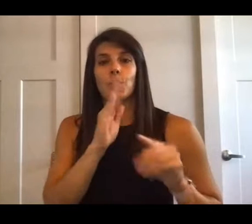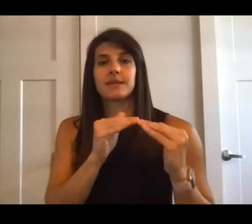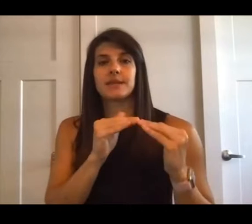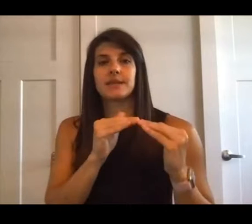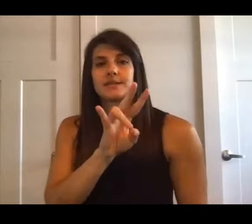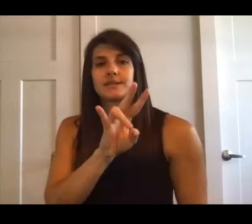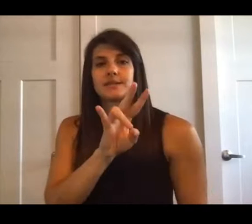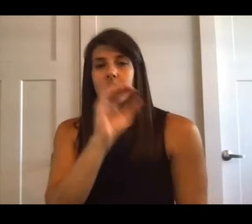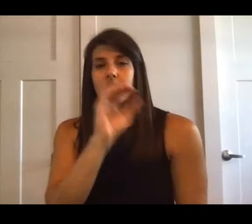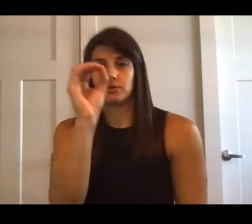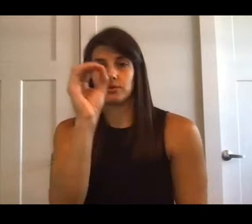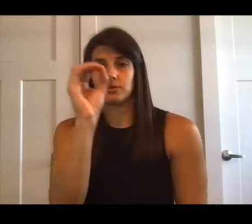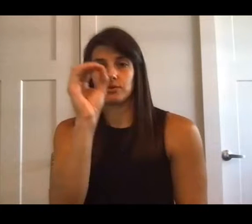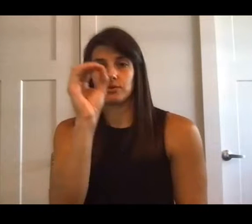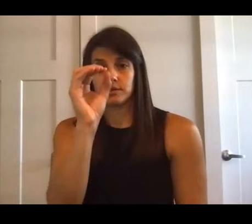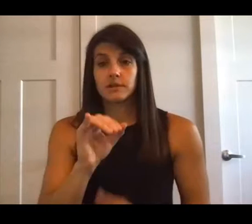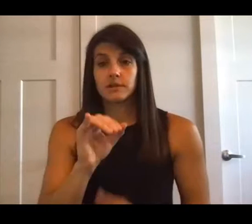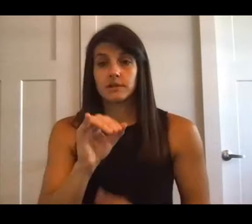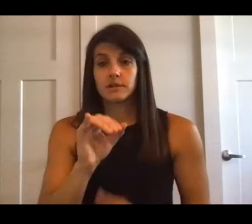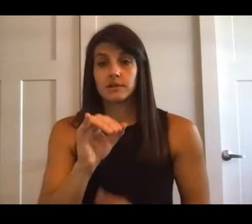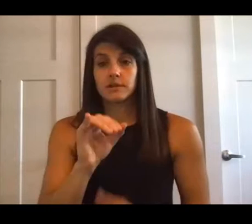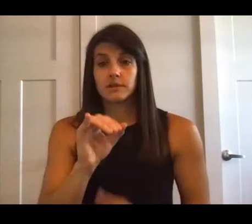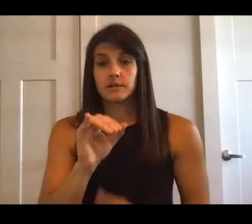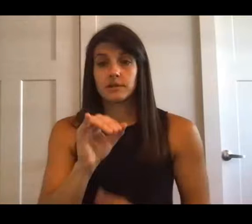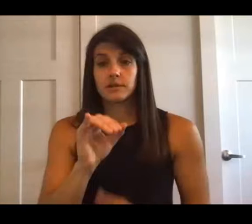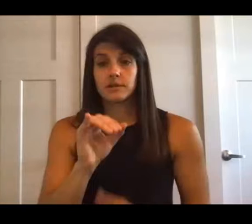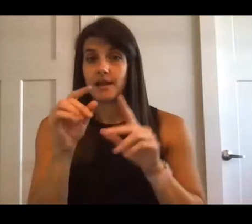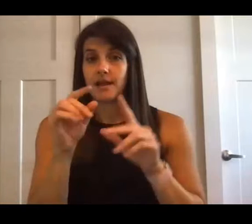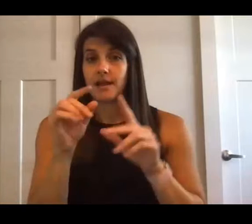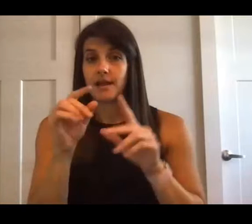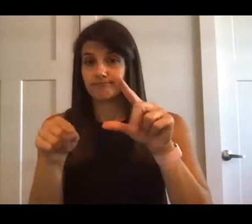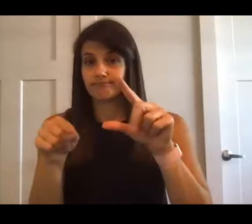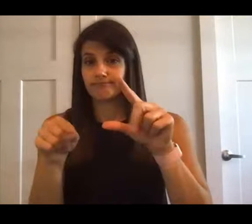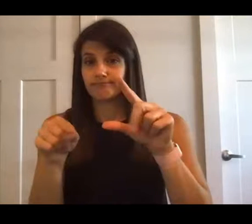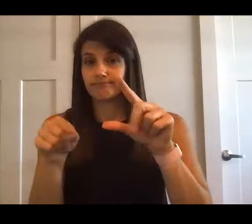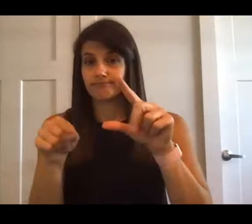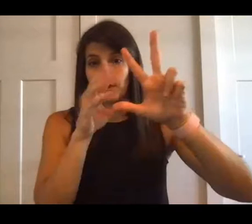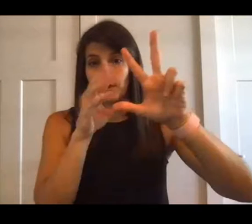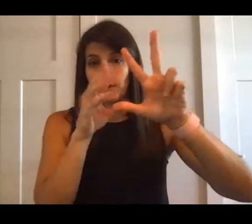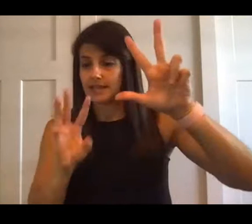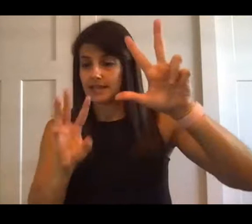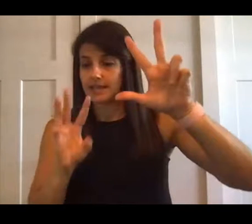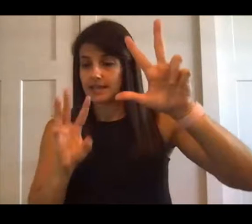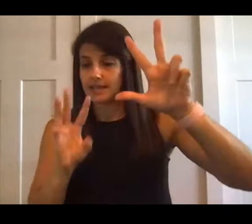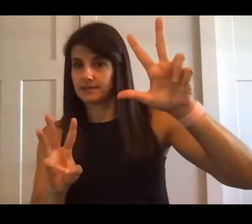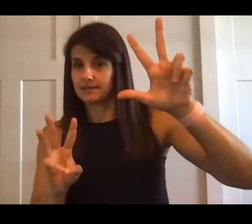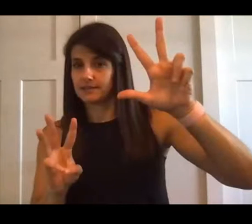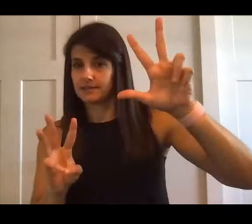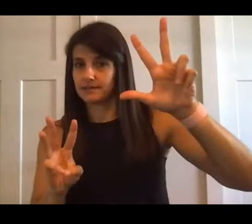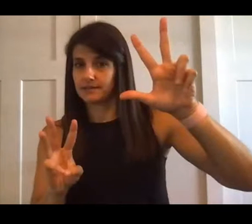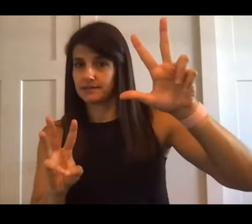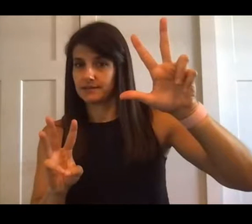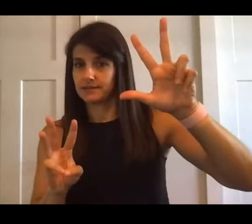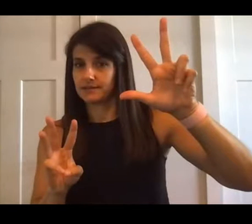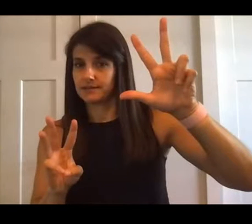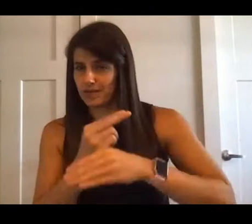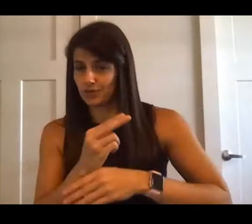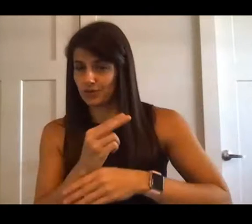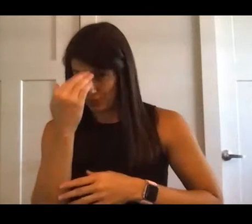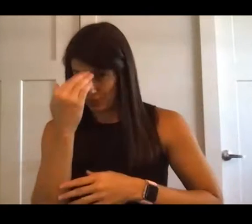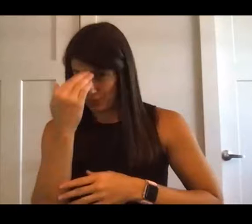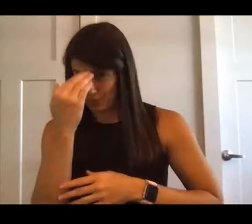To find the angles for 3 and 6, we can use our knowledge of 180 degrees as a straight line again.